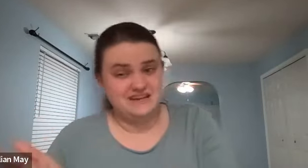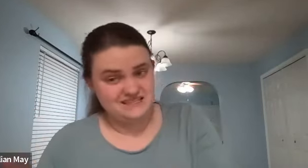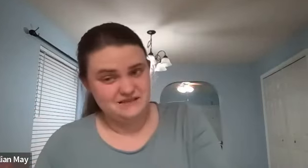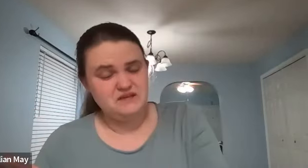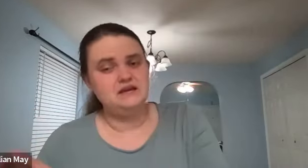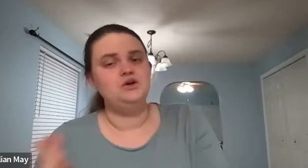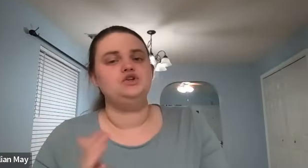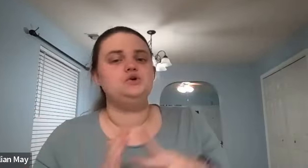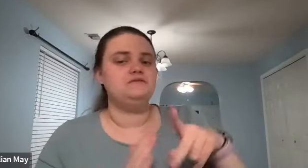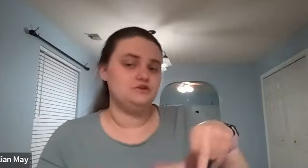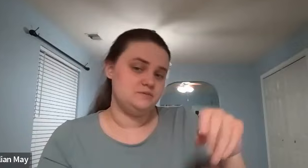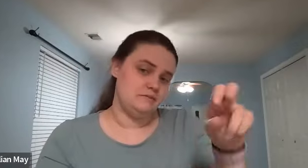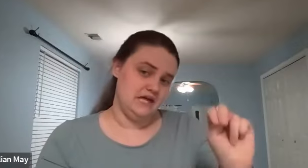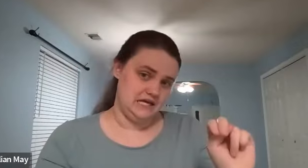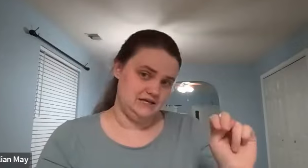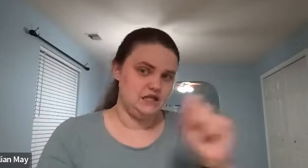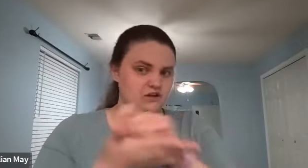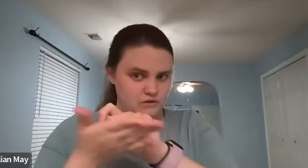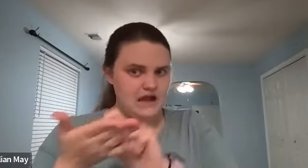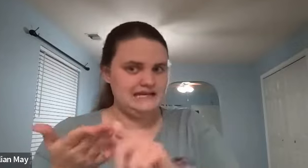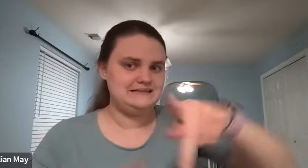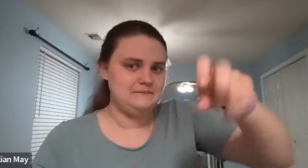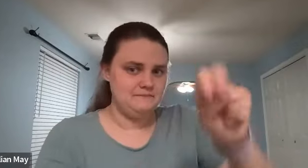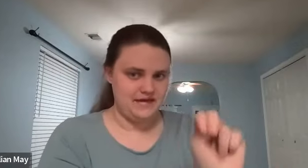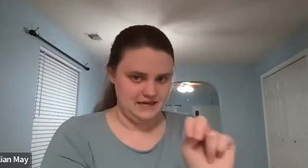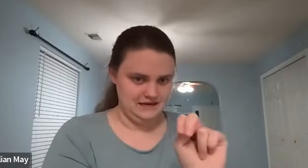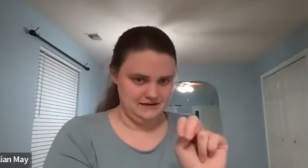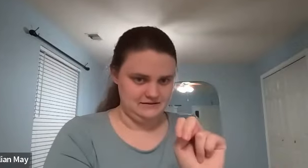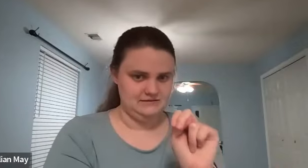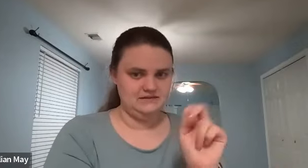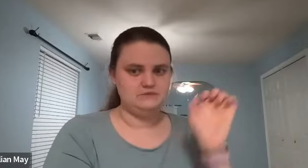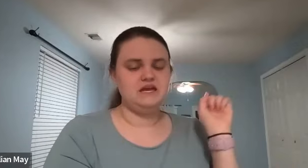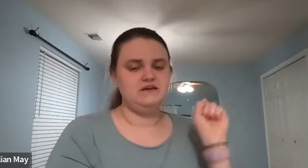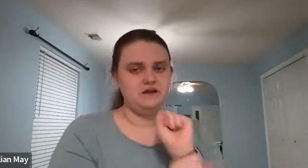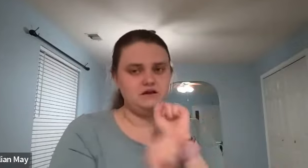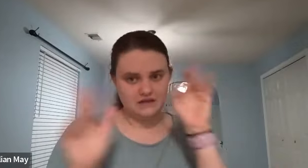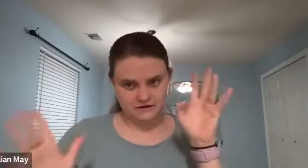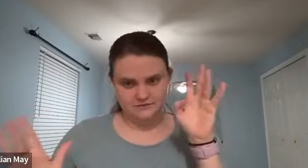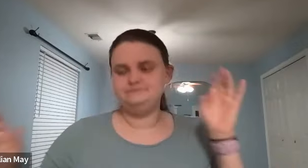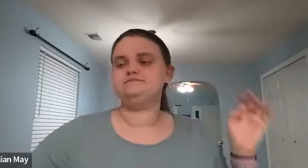sign something, you would fingerspell pen, like write pen. Make it very clear.